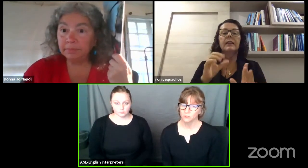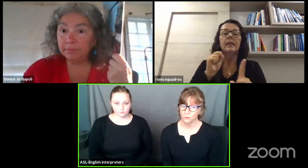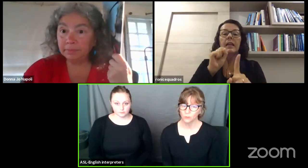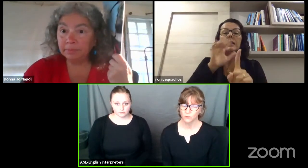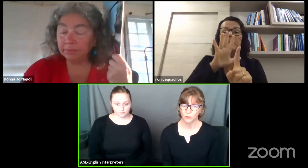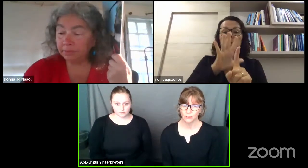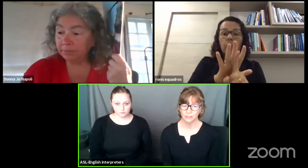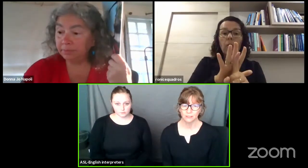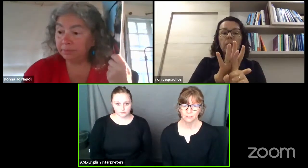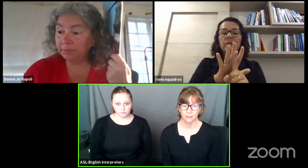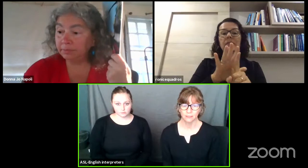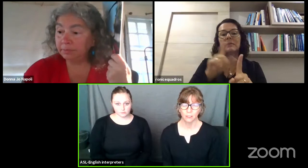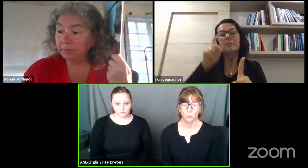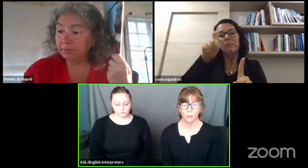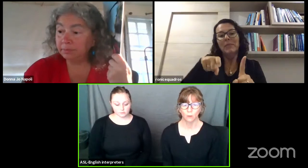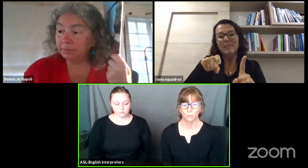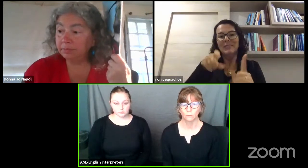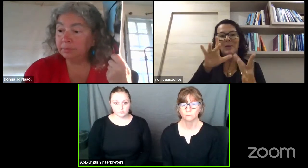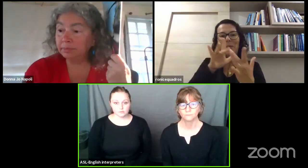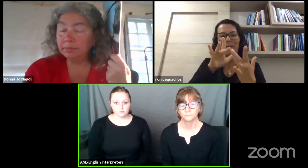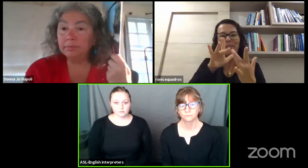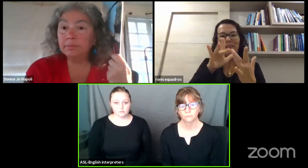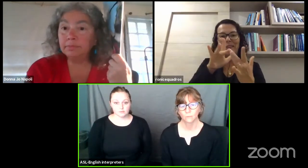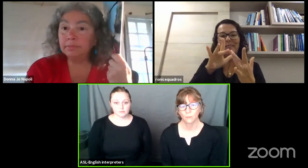I have a few experiences I can tell you